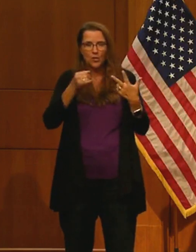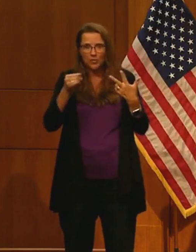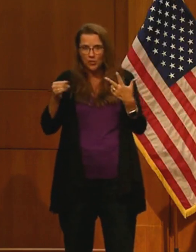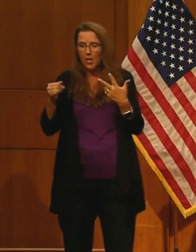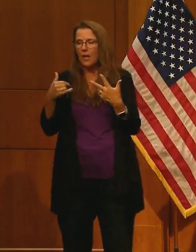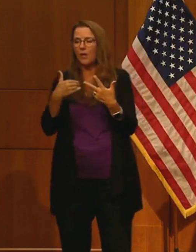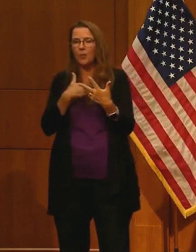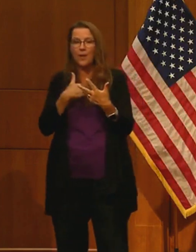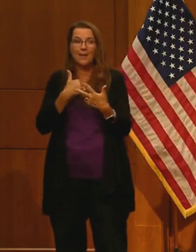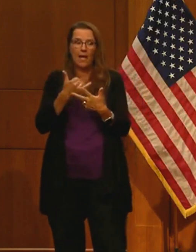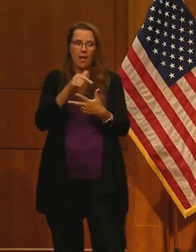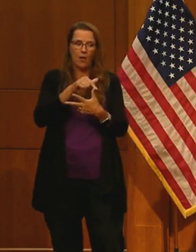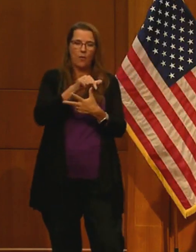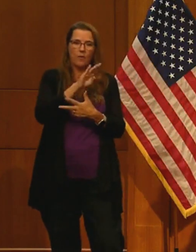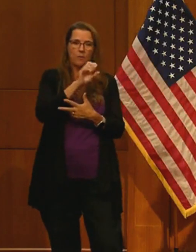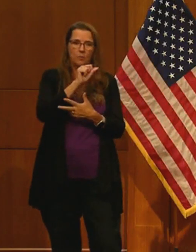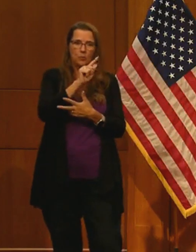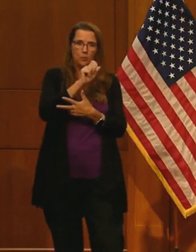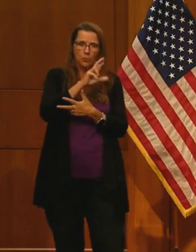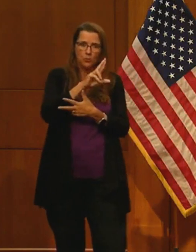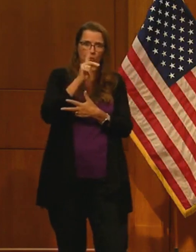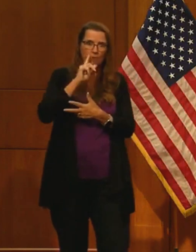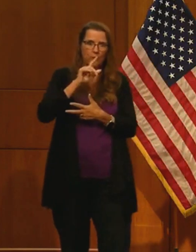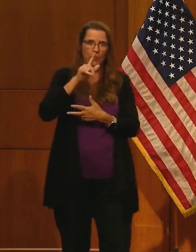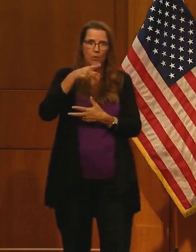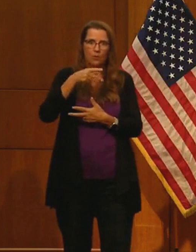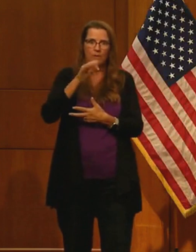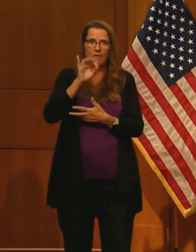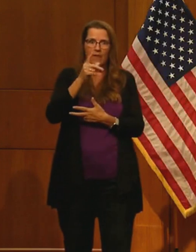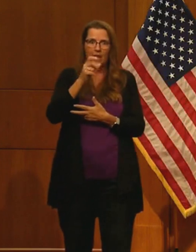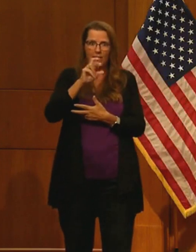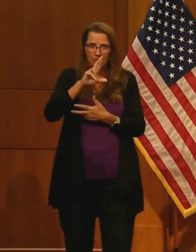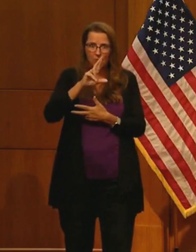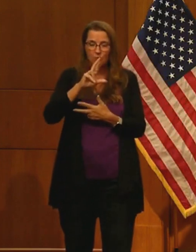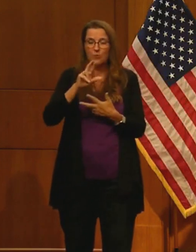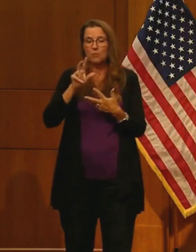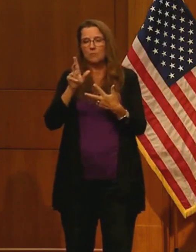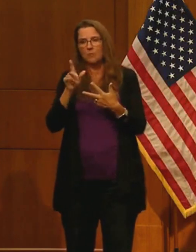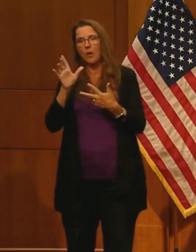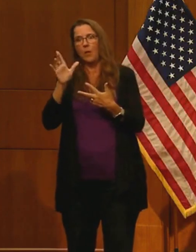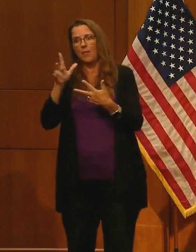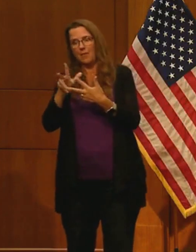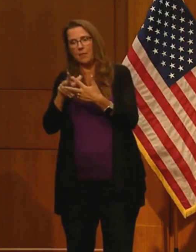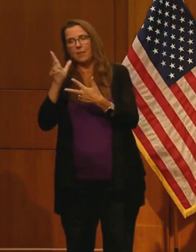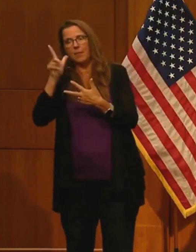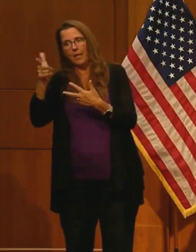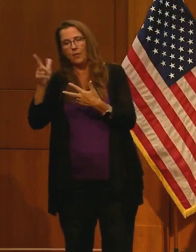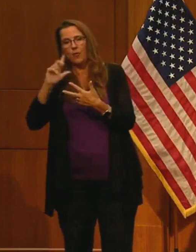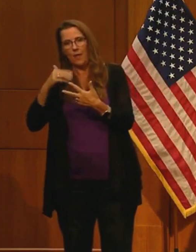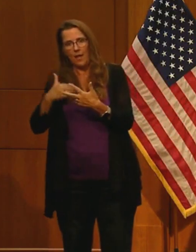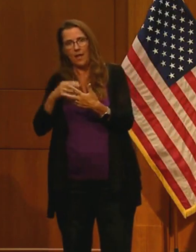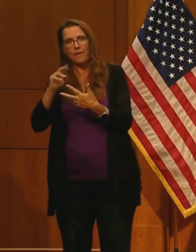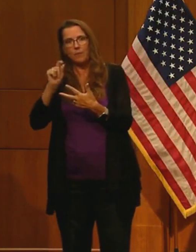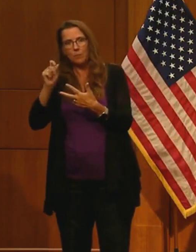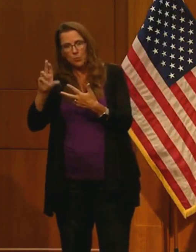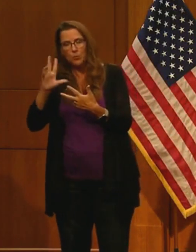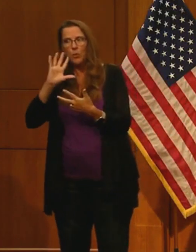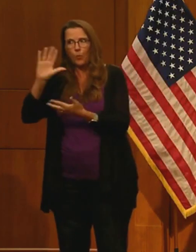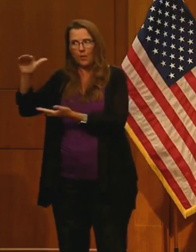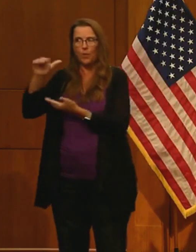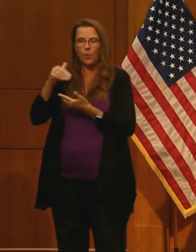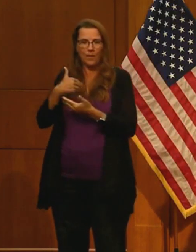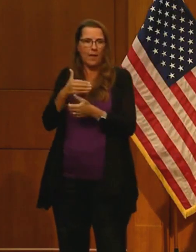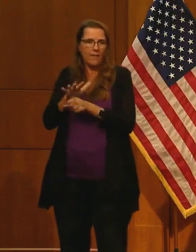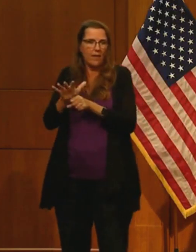the Pfizer booster. If Moderna and J&J have boosters, which I anticipate they will, we have the supplies.